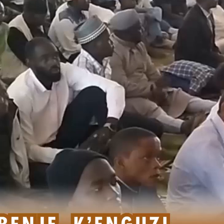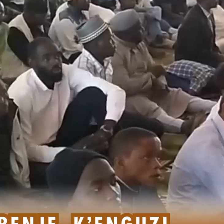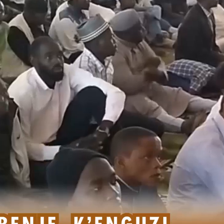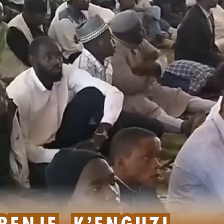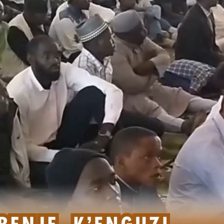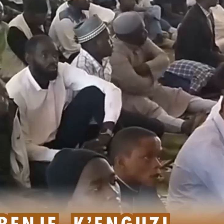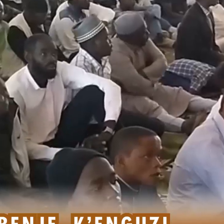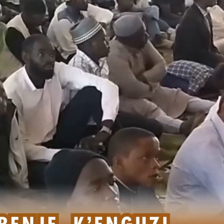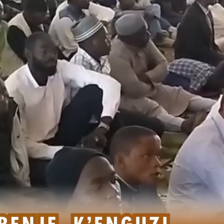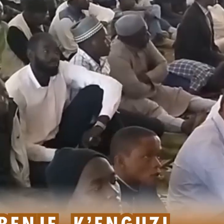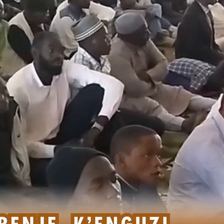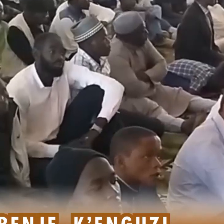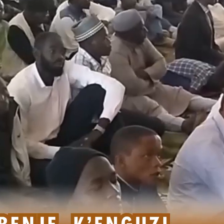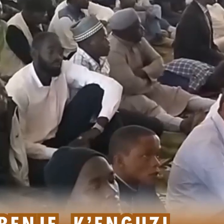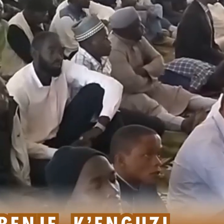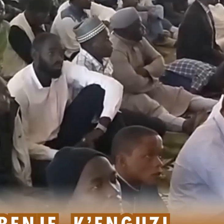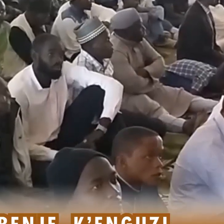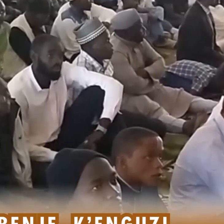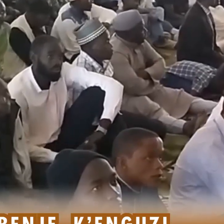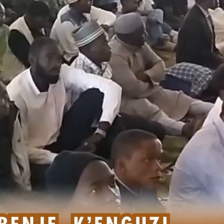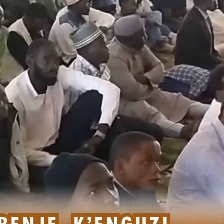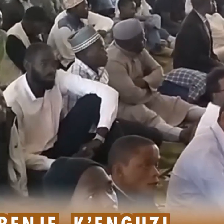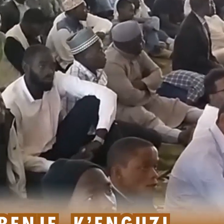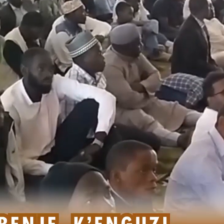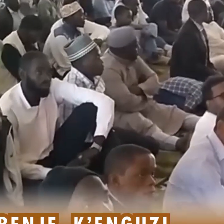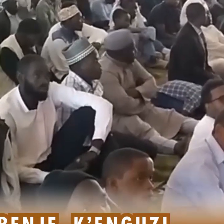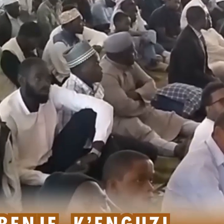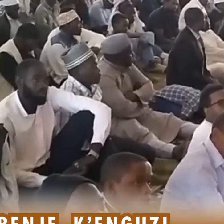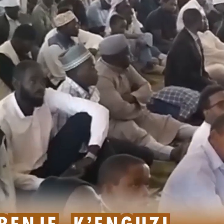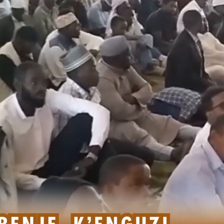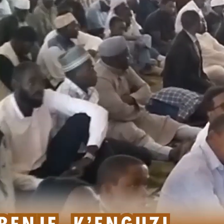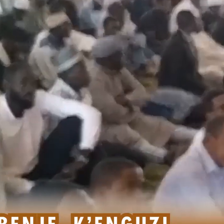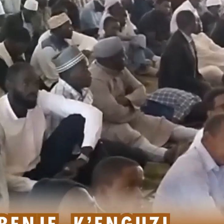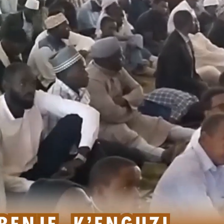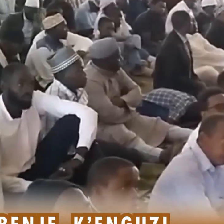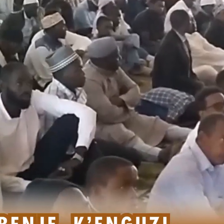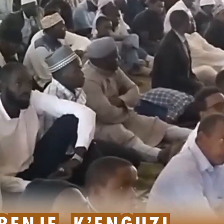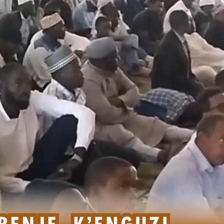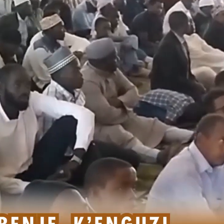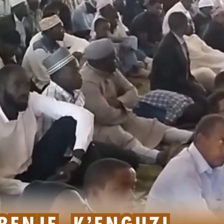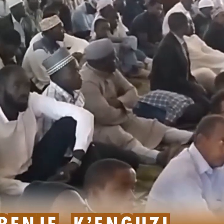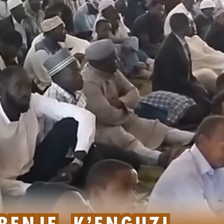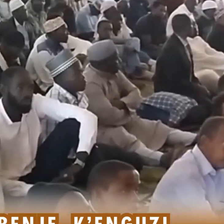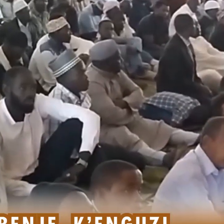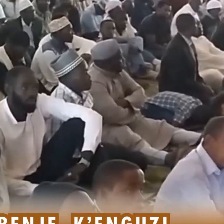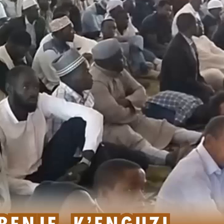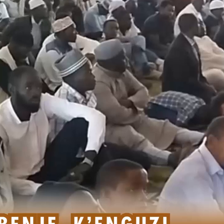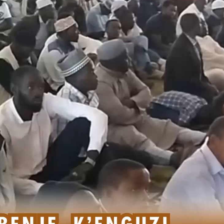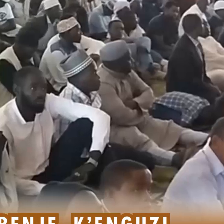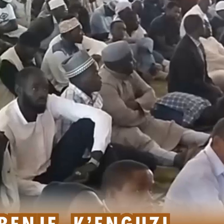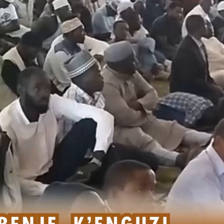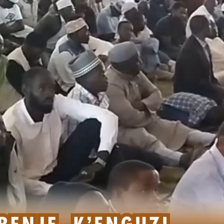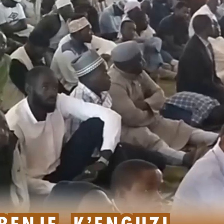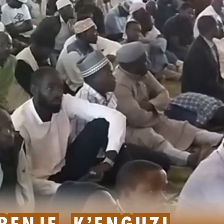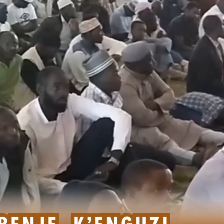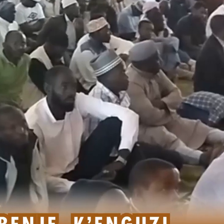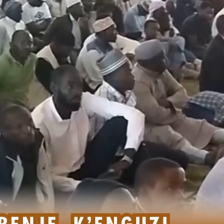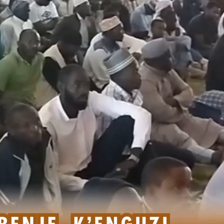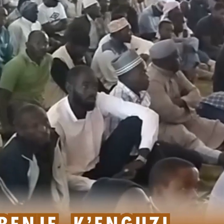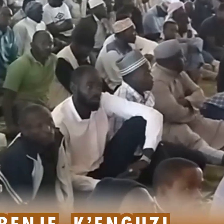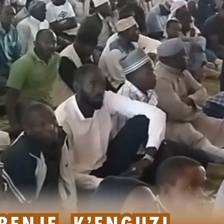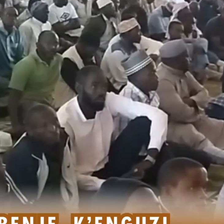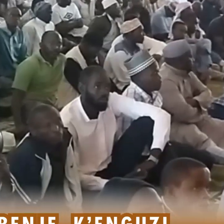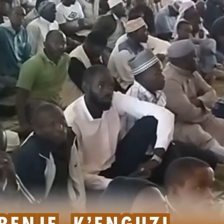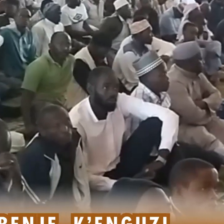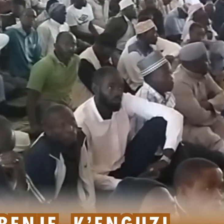biha ila alhukami. Allah kyayogerako wano kulya maali ya mulala mu lugezigezi nga mwe ne